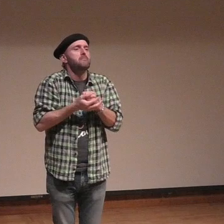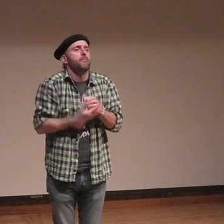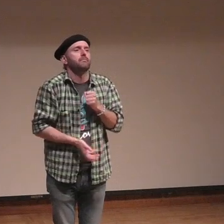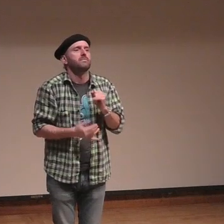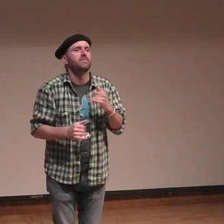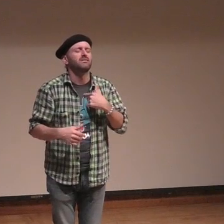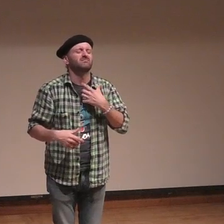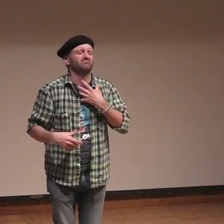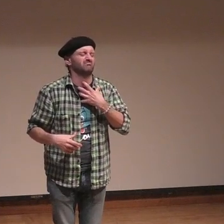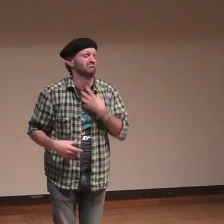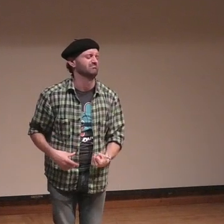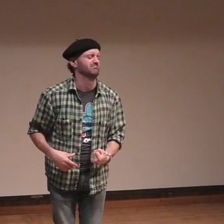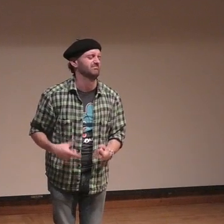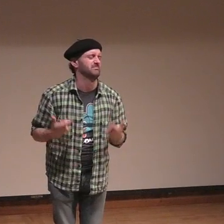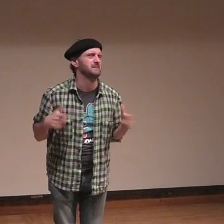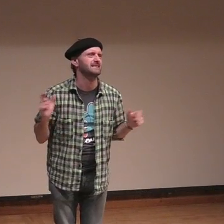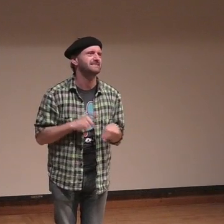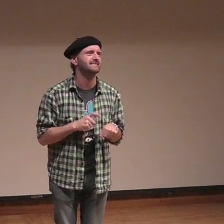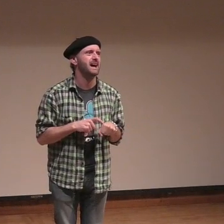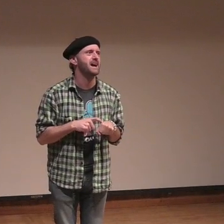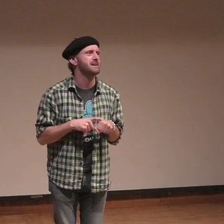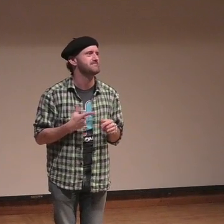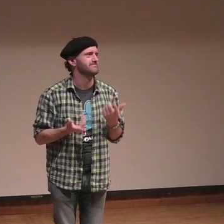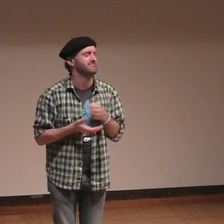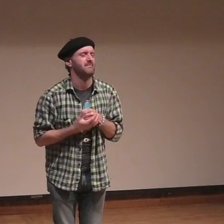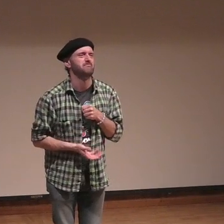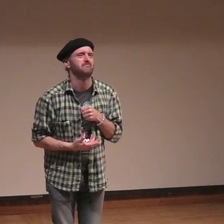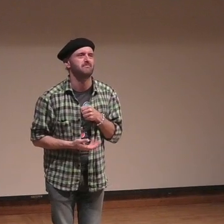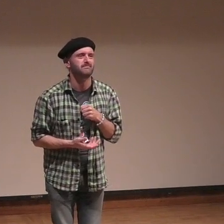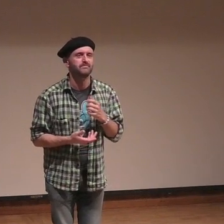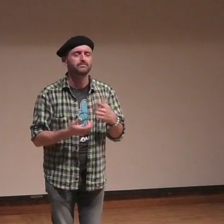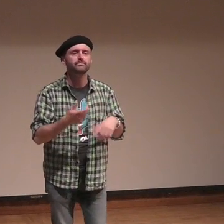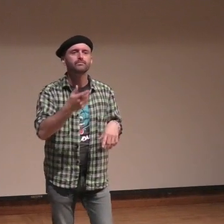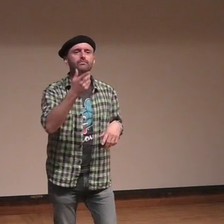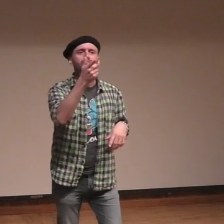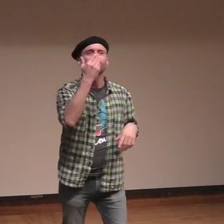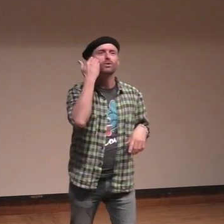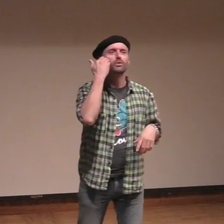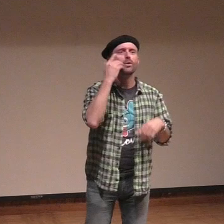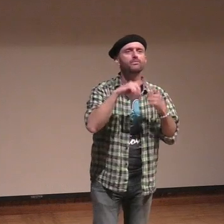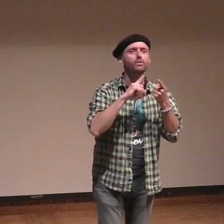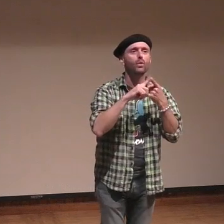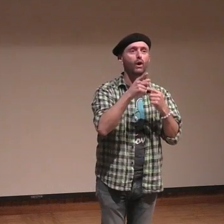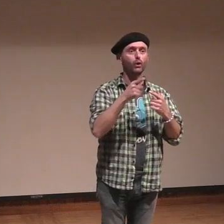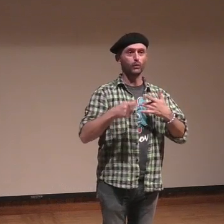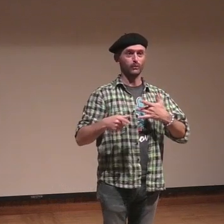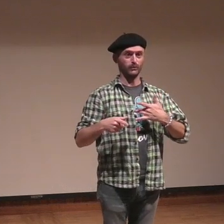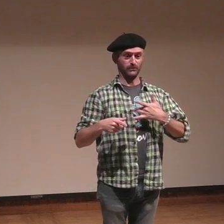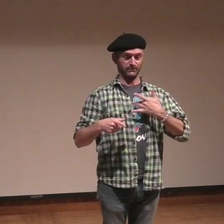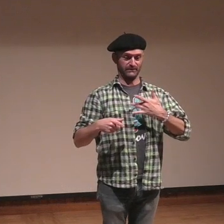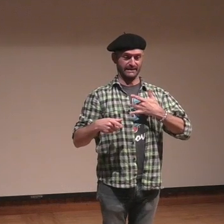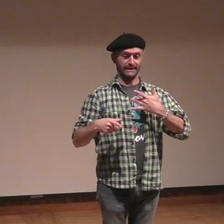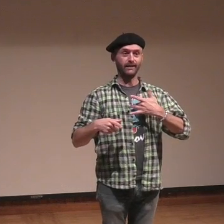it's a little bit like being dumbfounded. It's kind of like being dumbfounded, or just a loss for words.